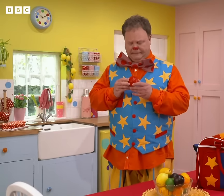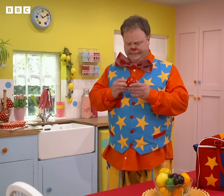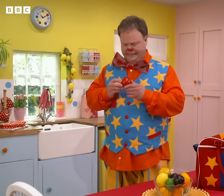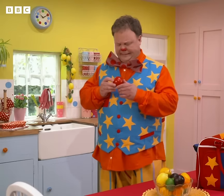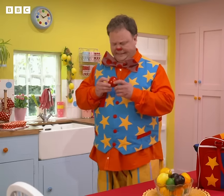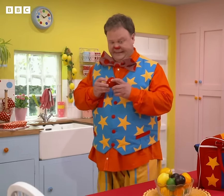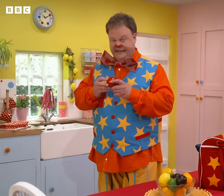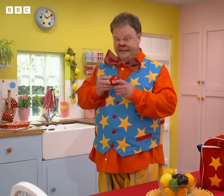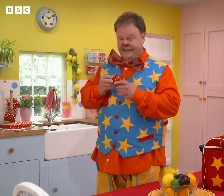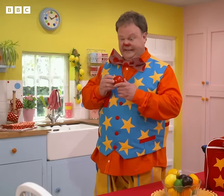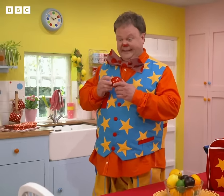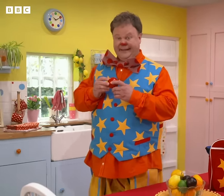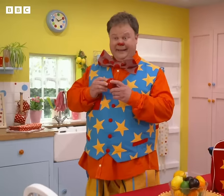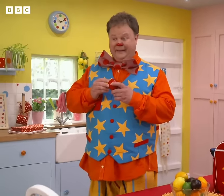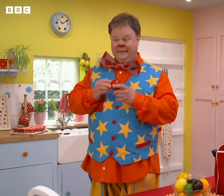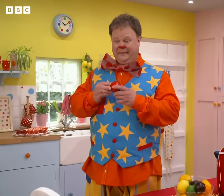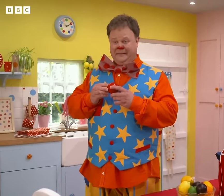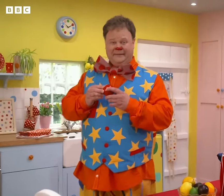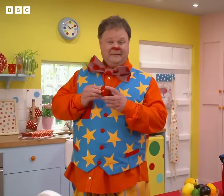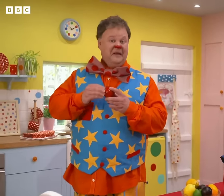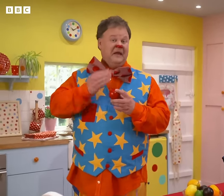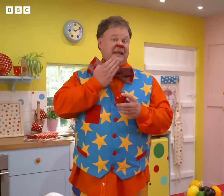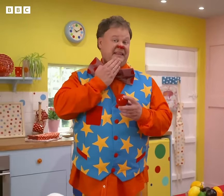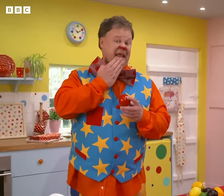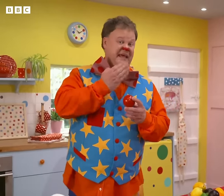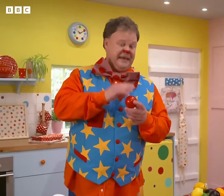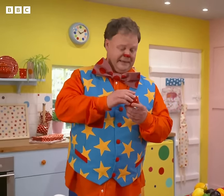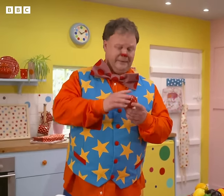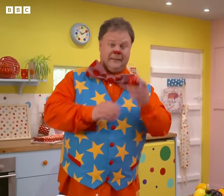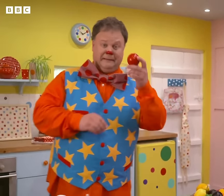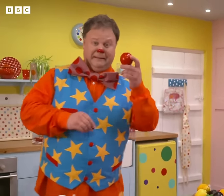luck, Mr. Tumble. Thank you.